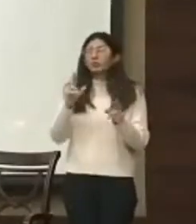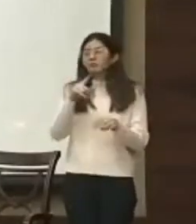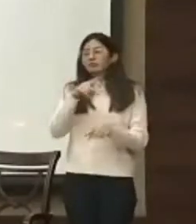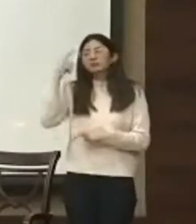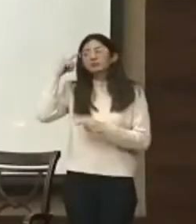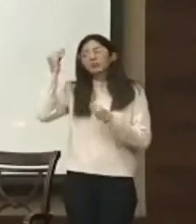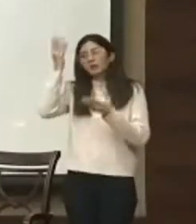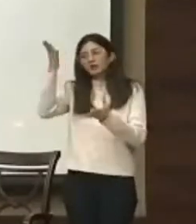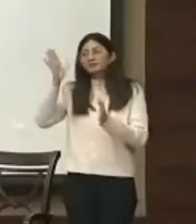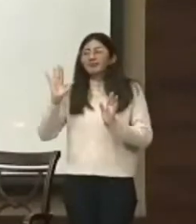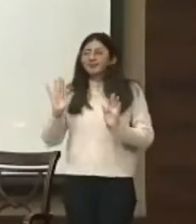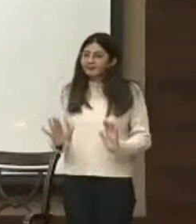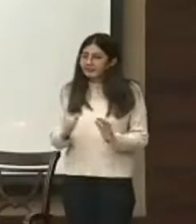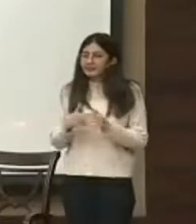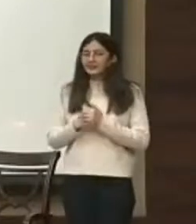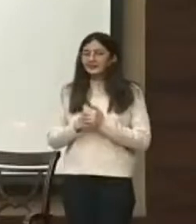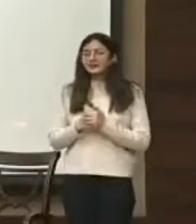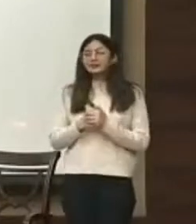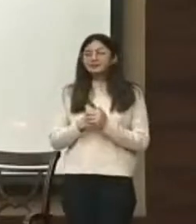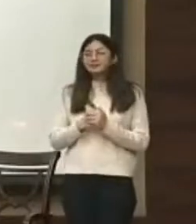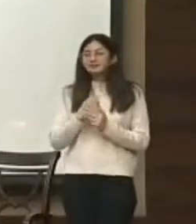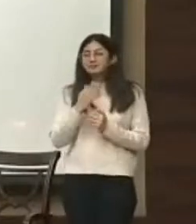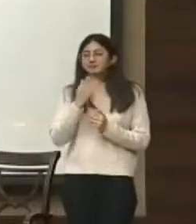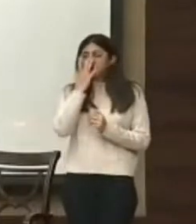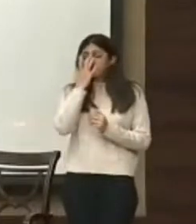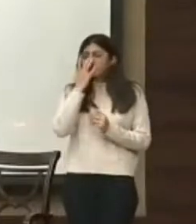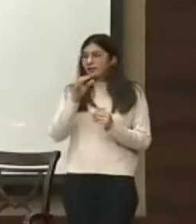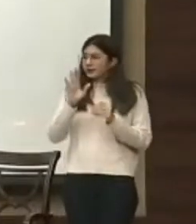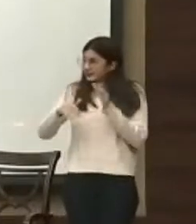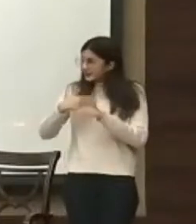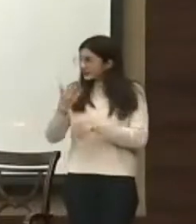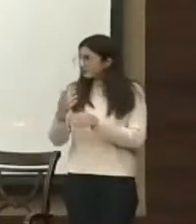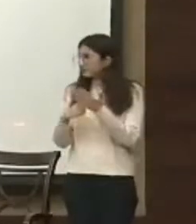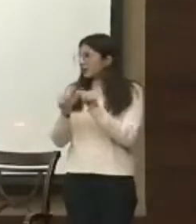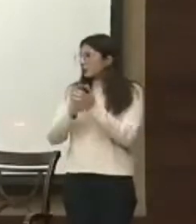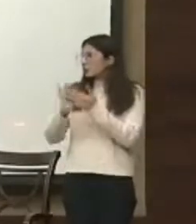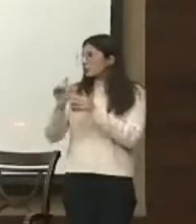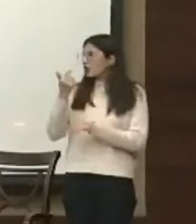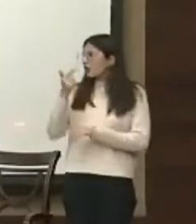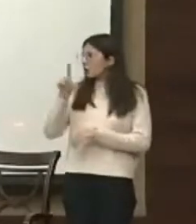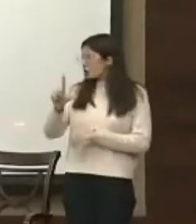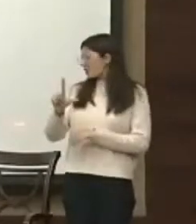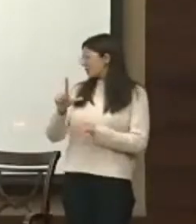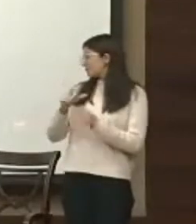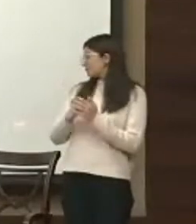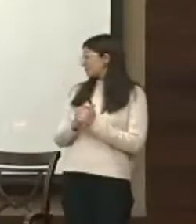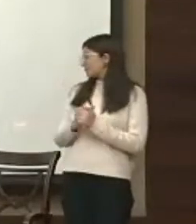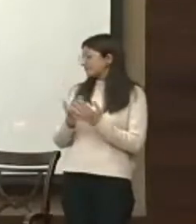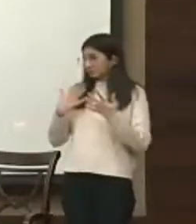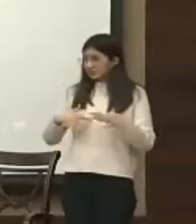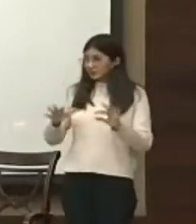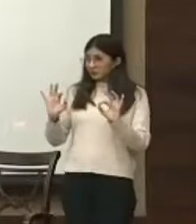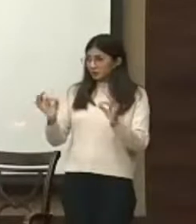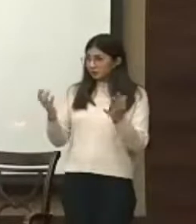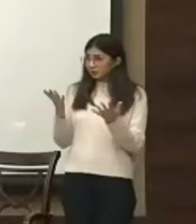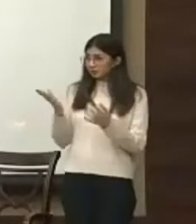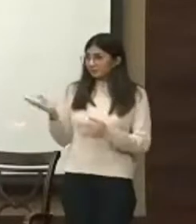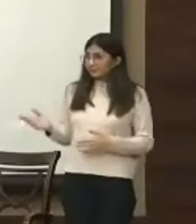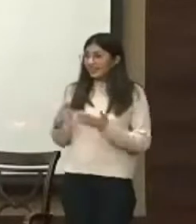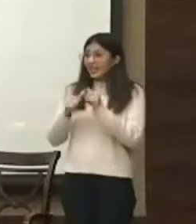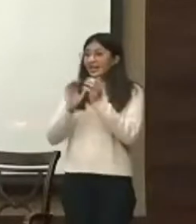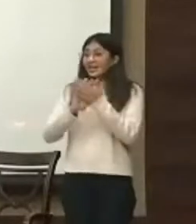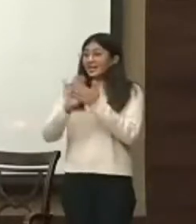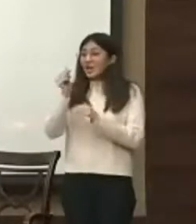opener and so on. Rahul, how are you? I think I must share this. Rahul and